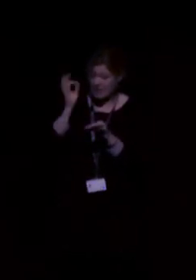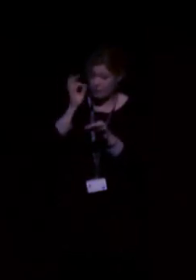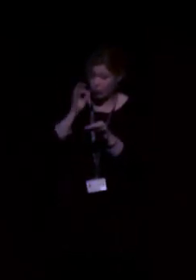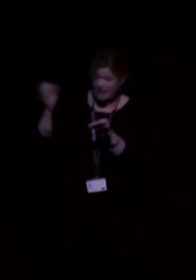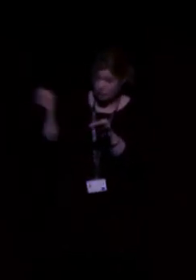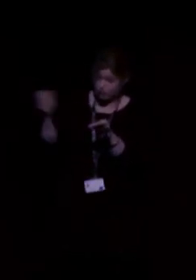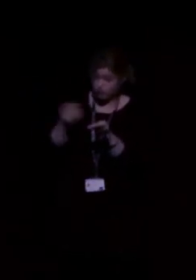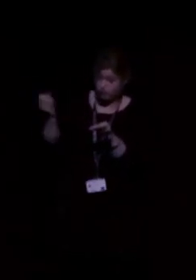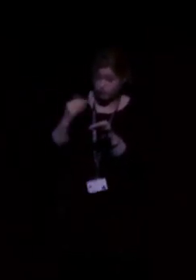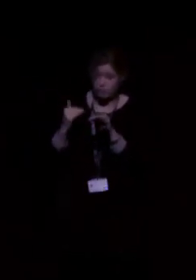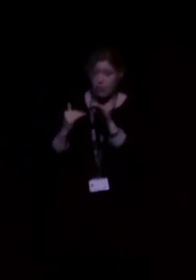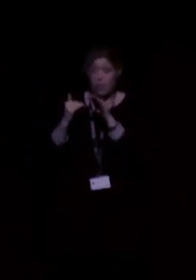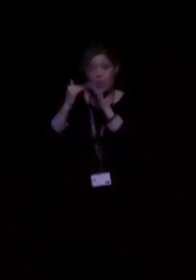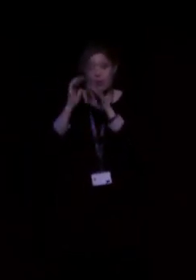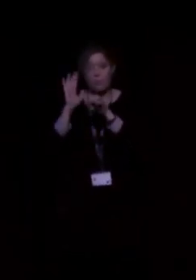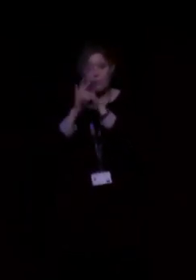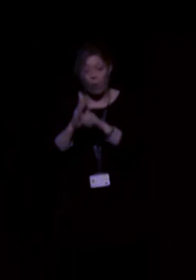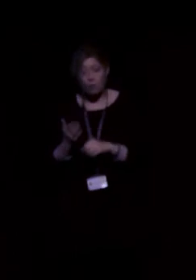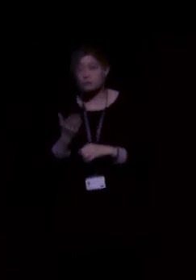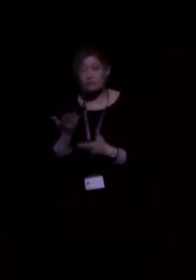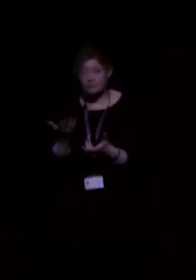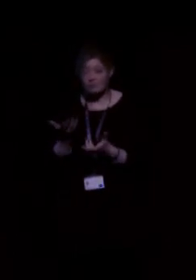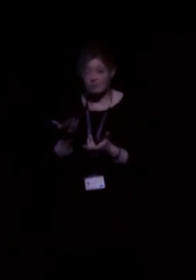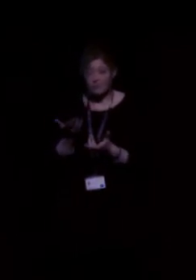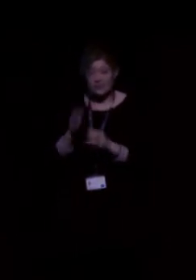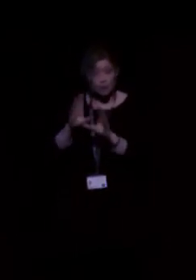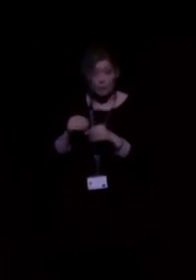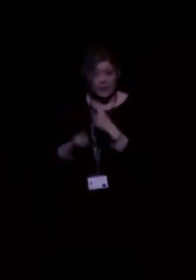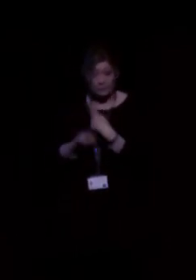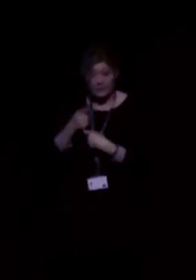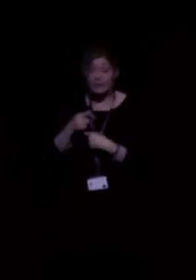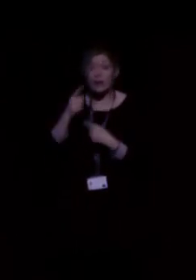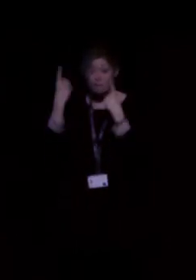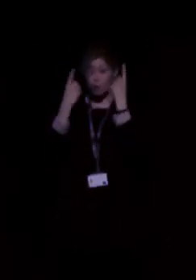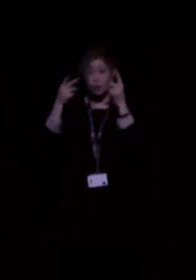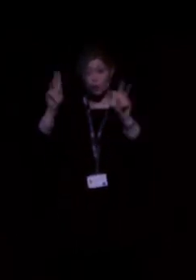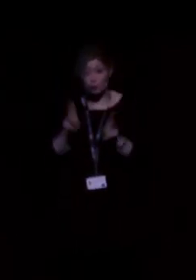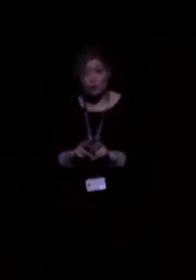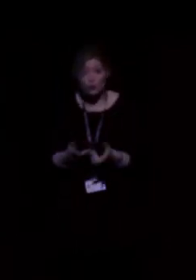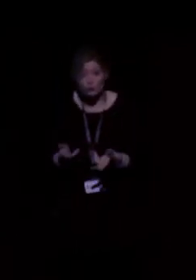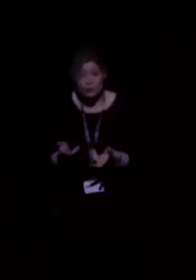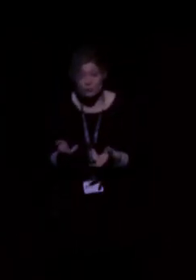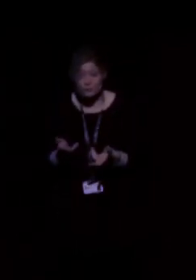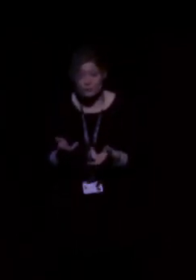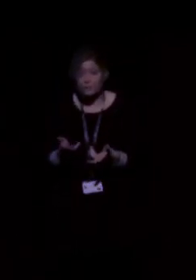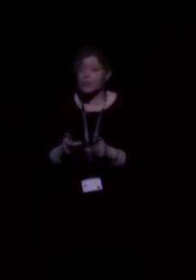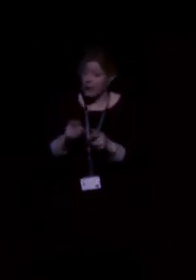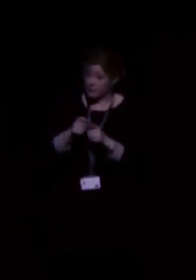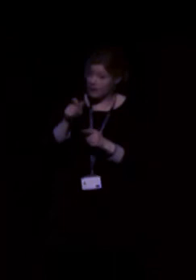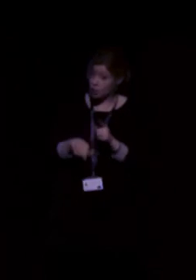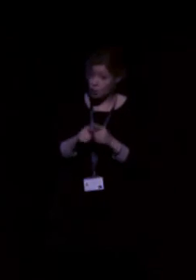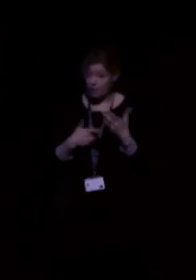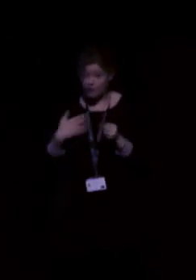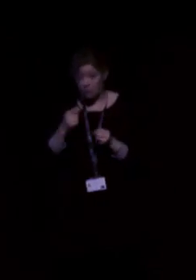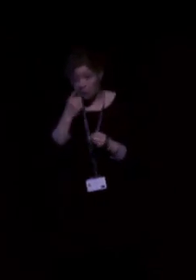fluid, and this seems to significantly improve the vertigo attacks. But also, again, the patients have a 50-50 improvement to the